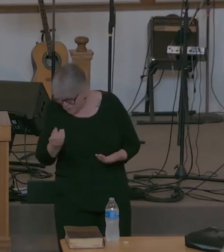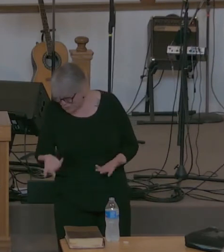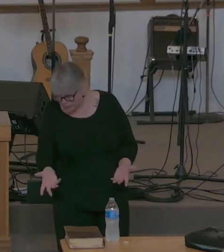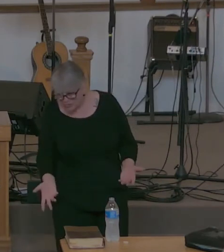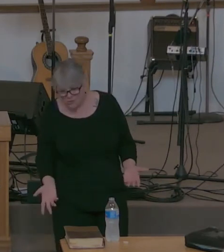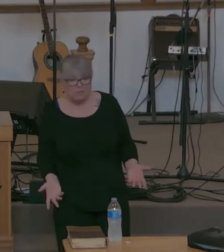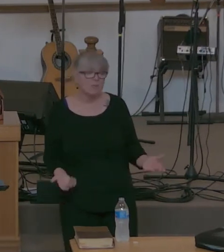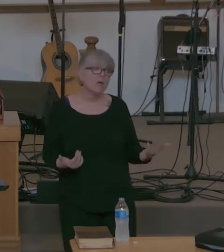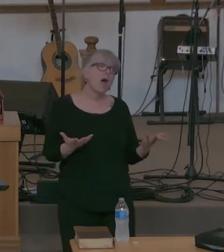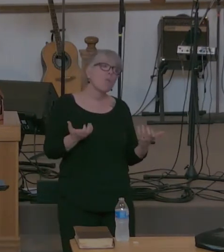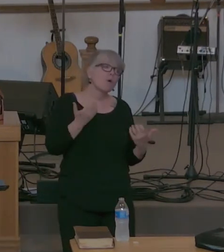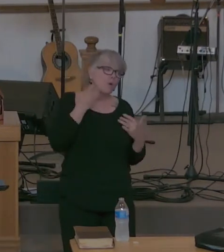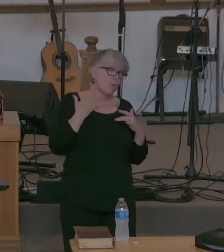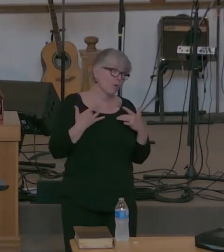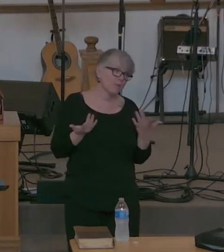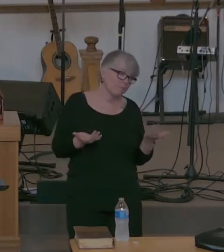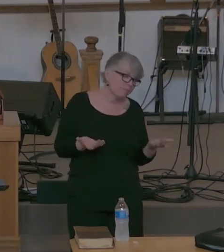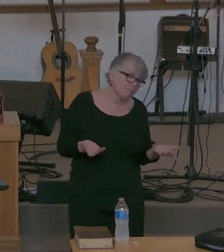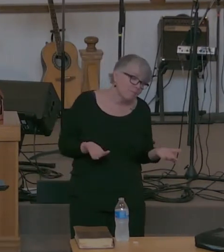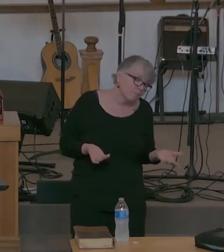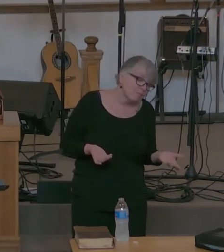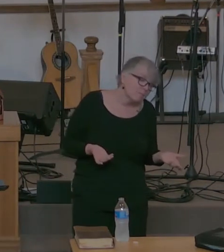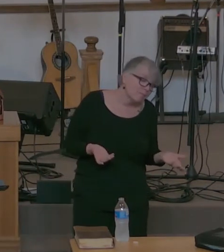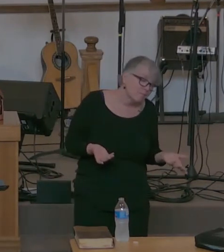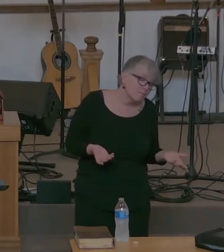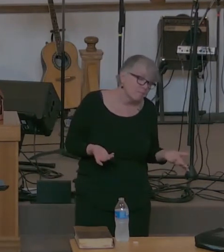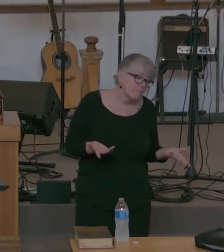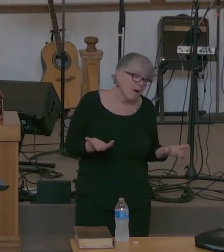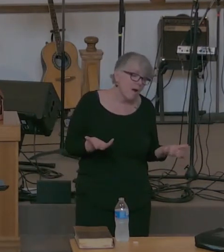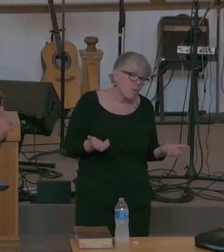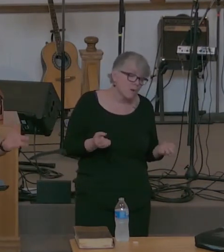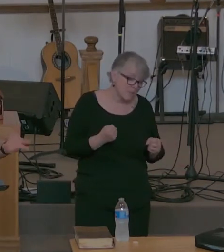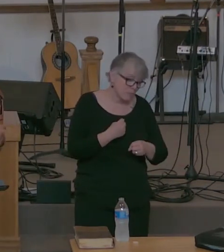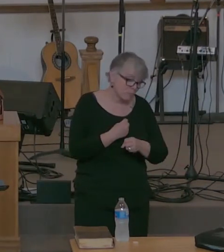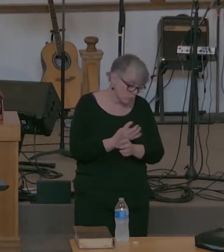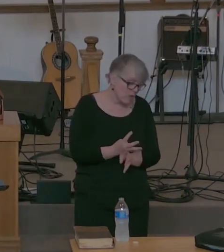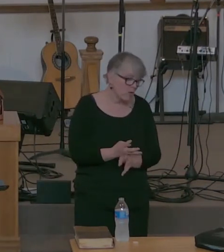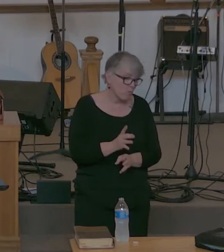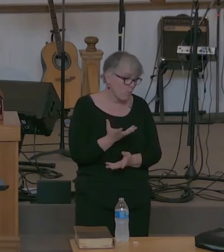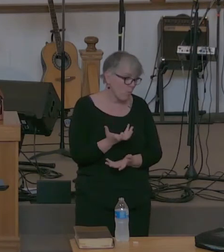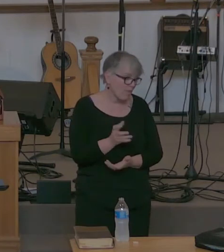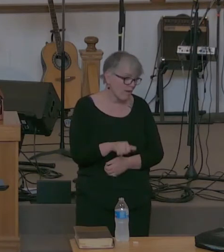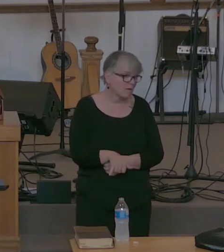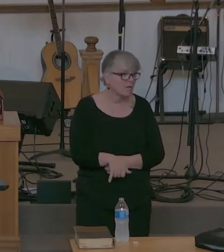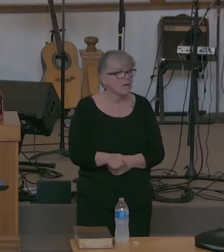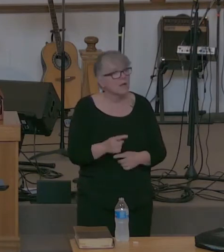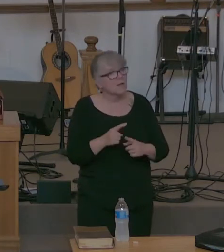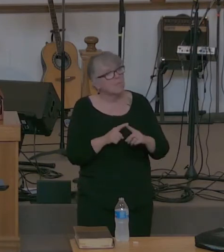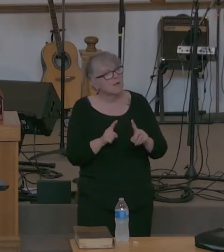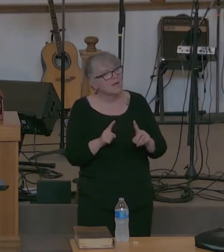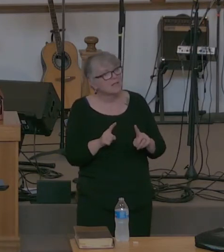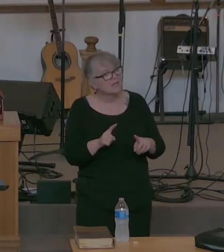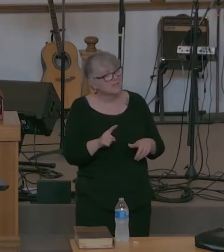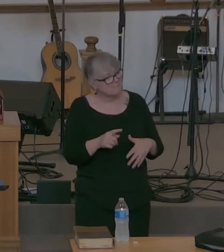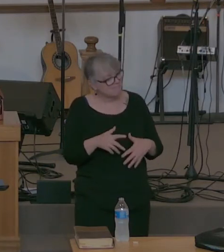Well, I want to know what's going on, and I want to be prepared, but does it make me